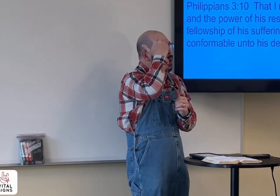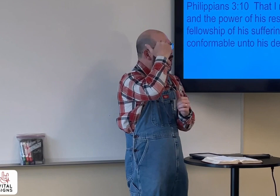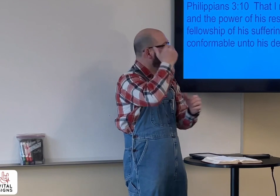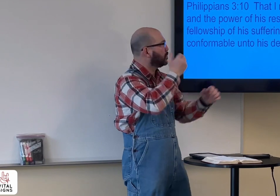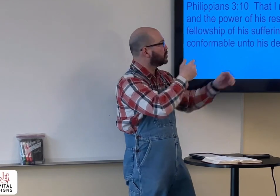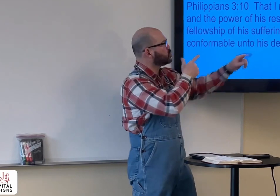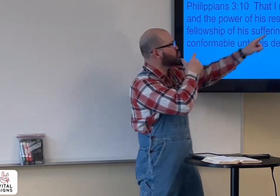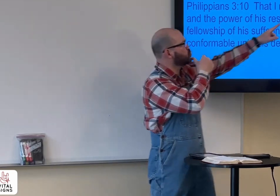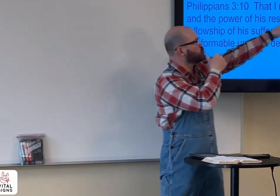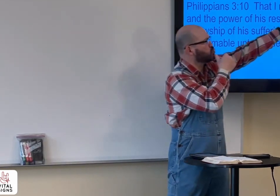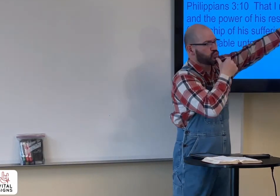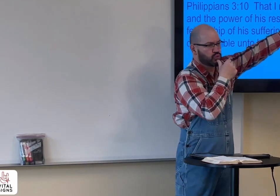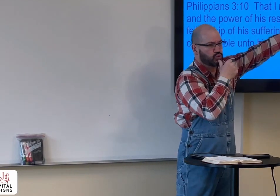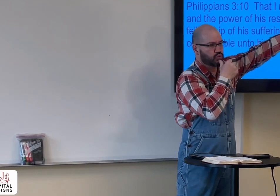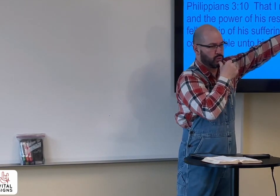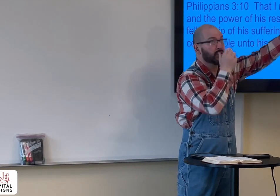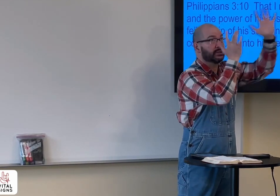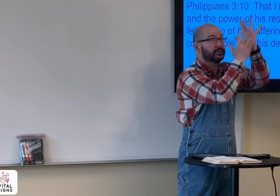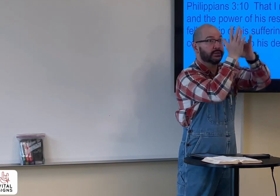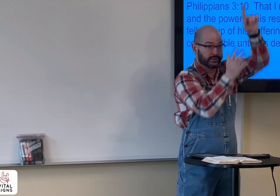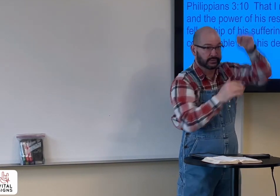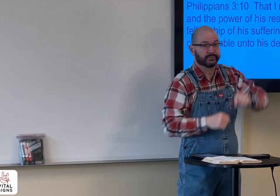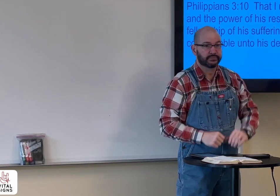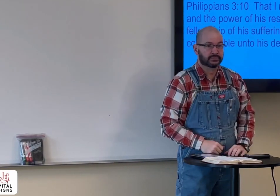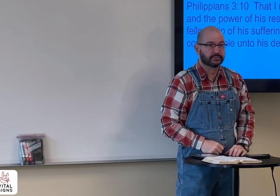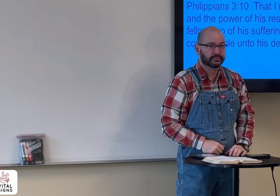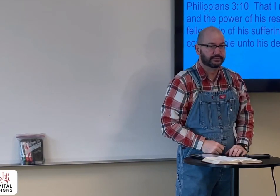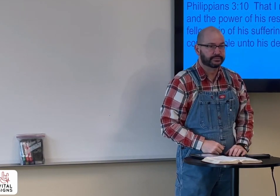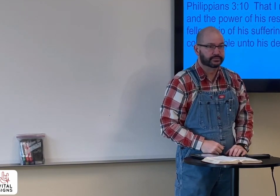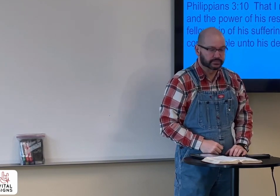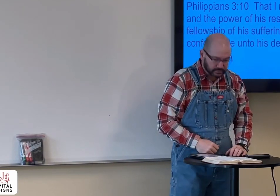That's how you know who that's talking about. Yeah.